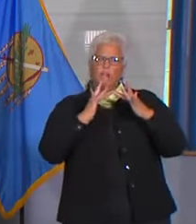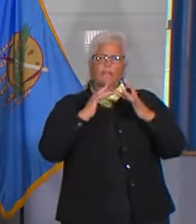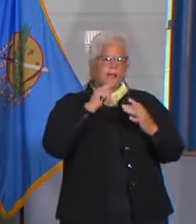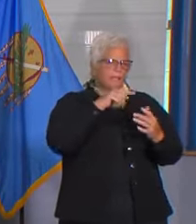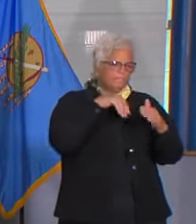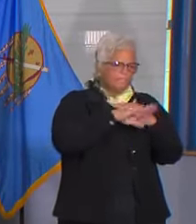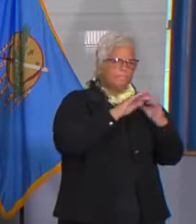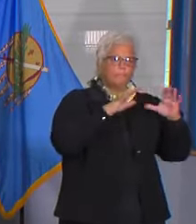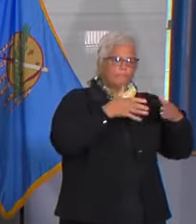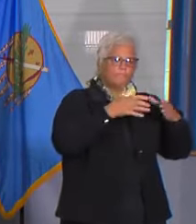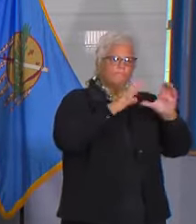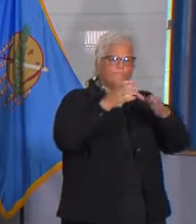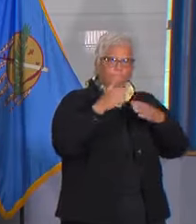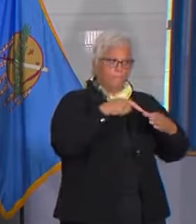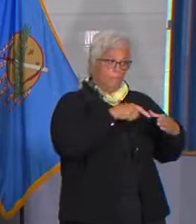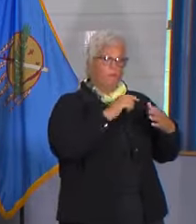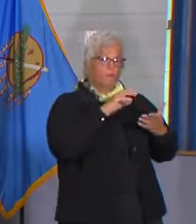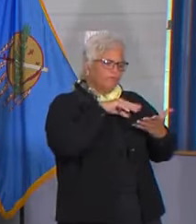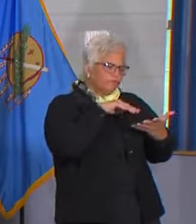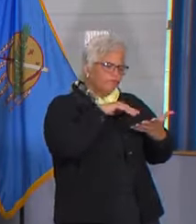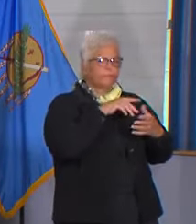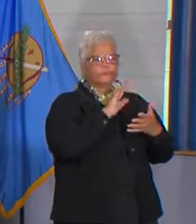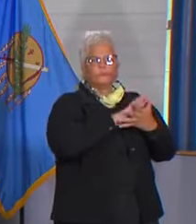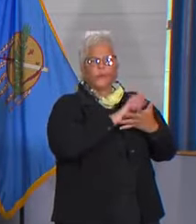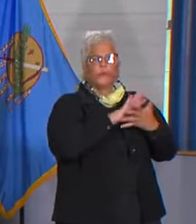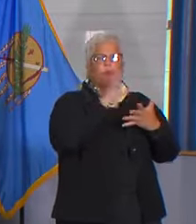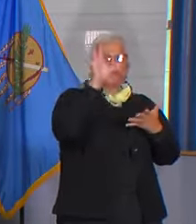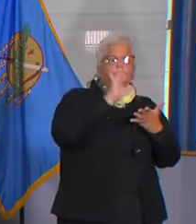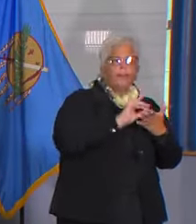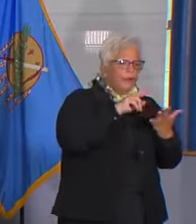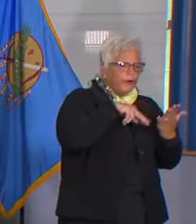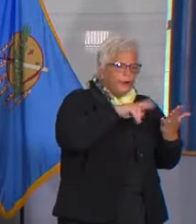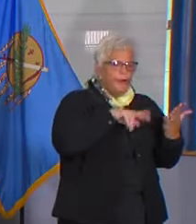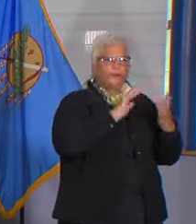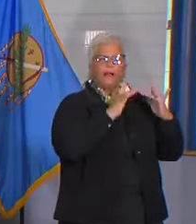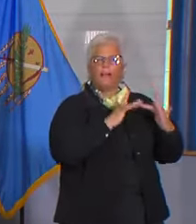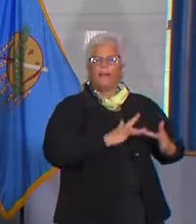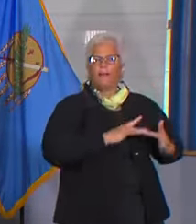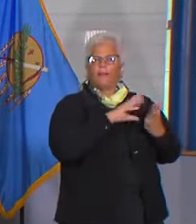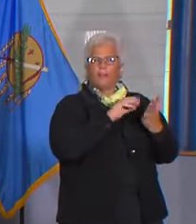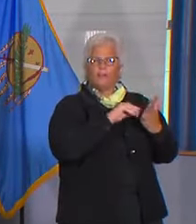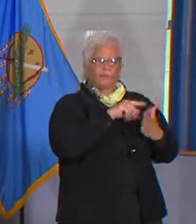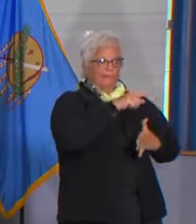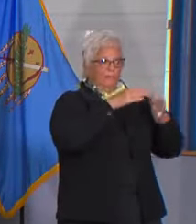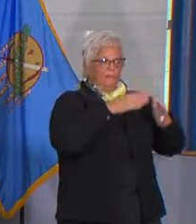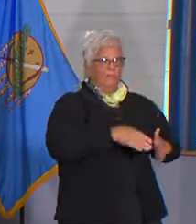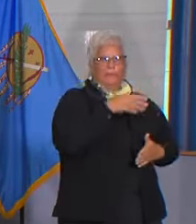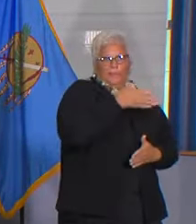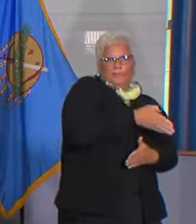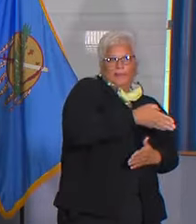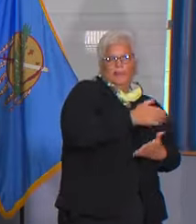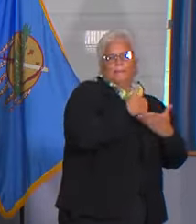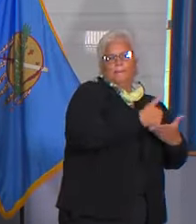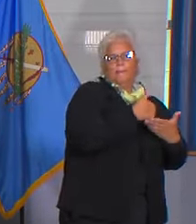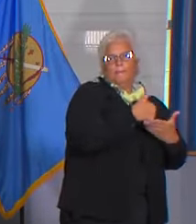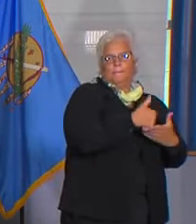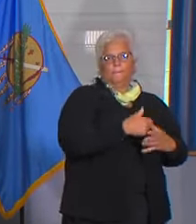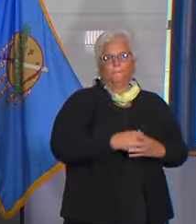really good news is that we have enough capacity. We can open that up for the public at this point. And